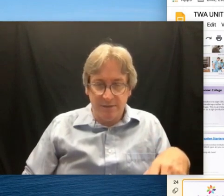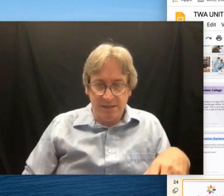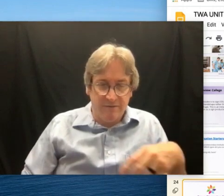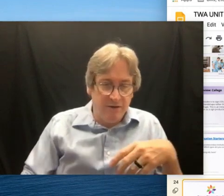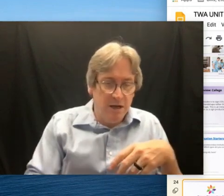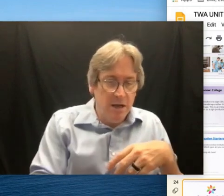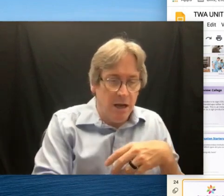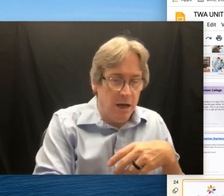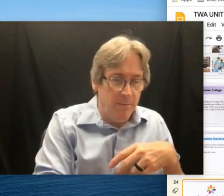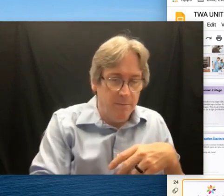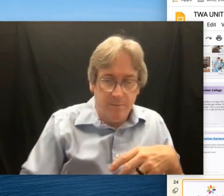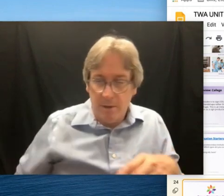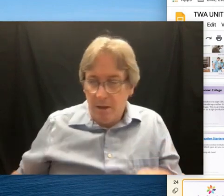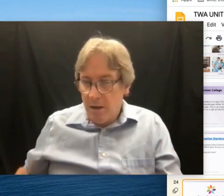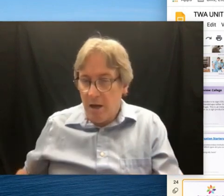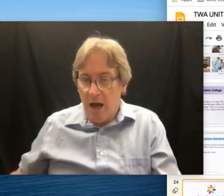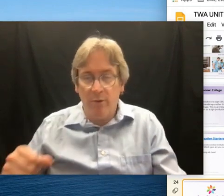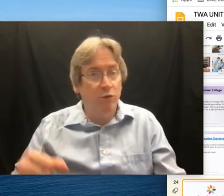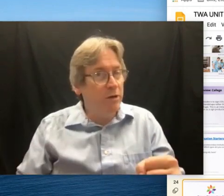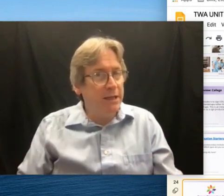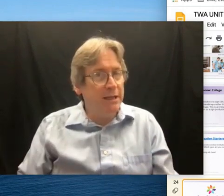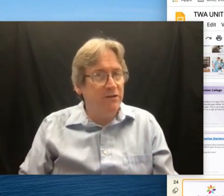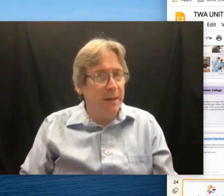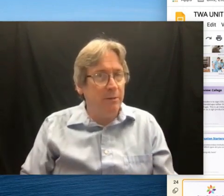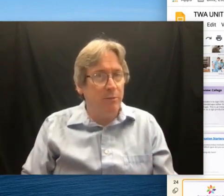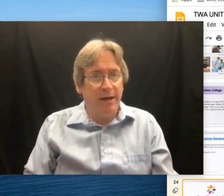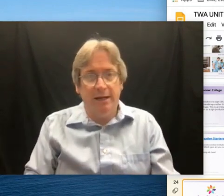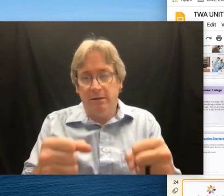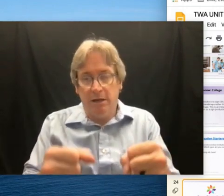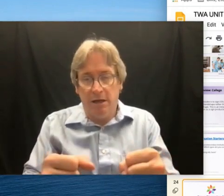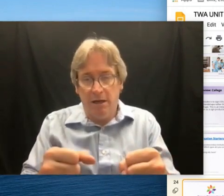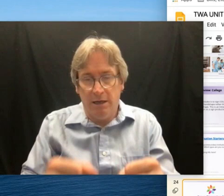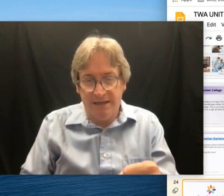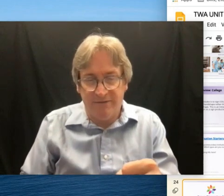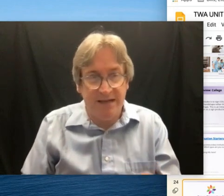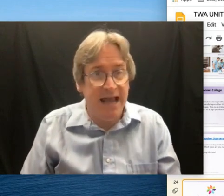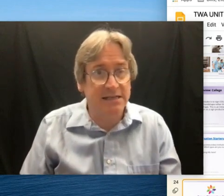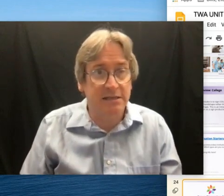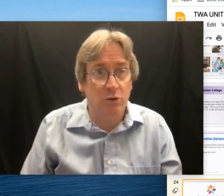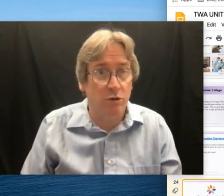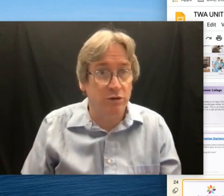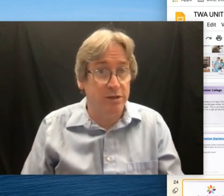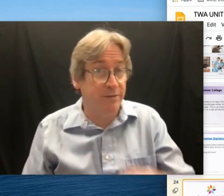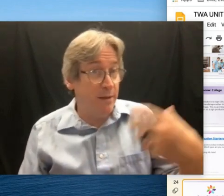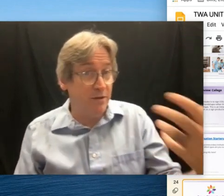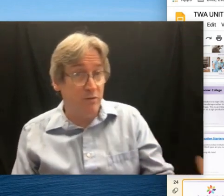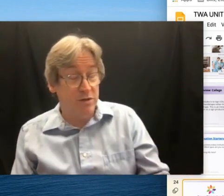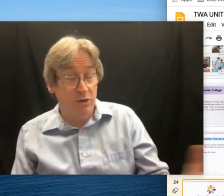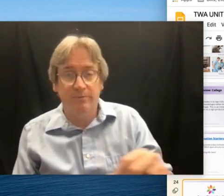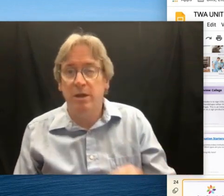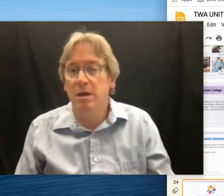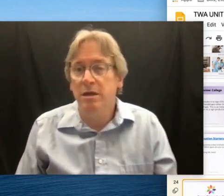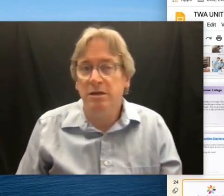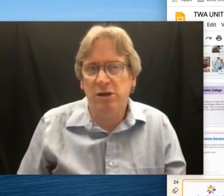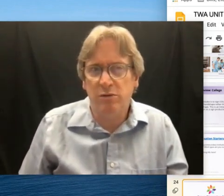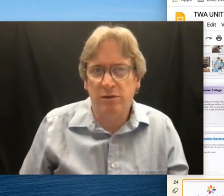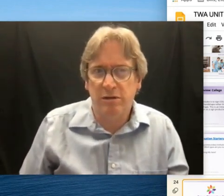sign some of the stuff. I would really love to be able to bring in a deaf guest or do something maybe through